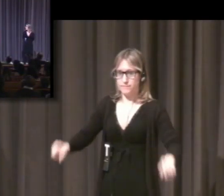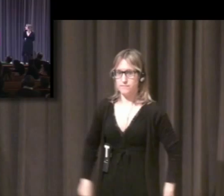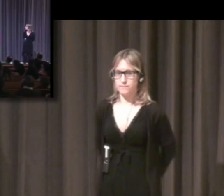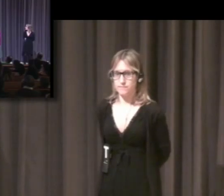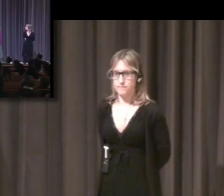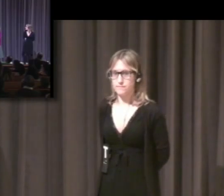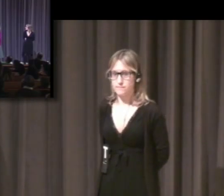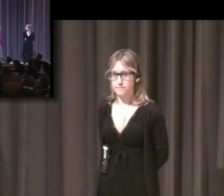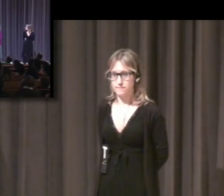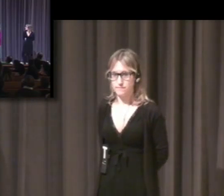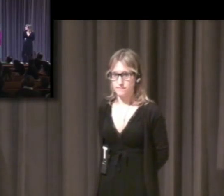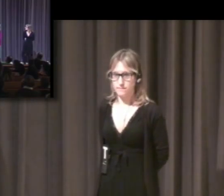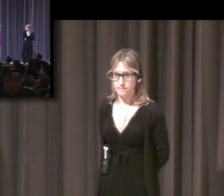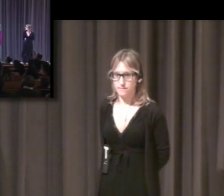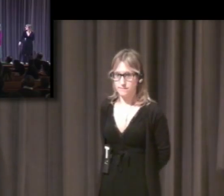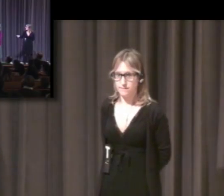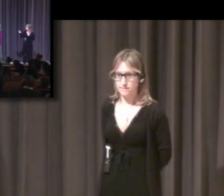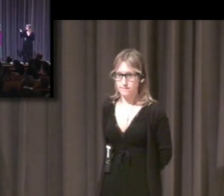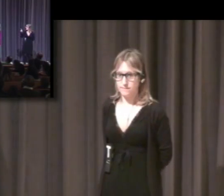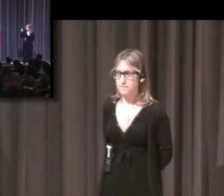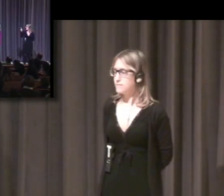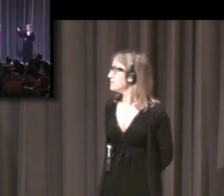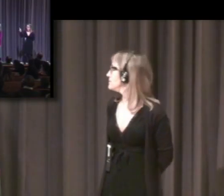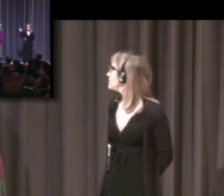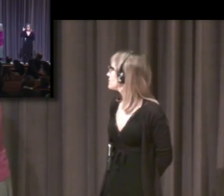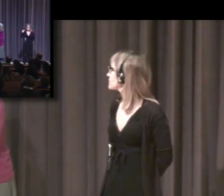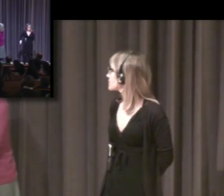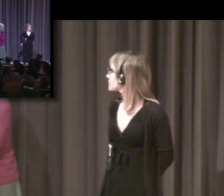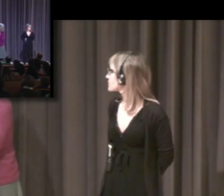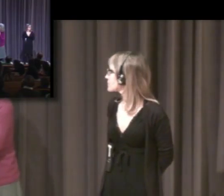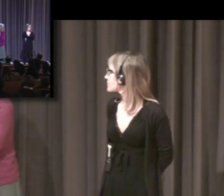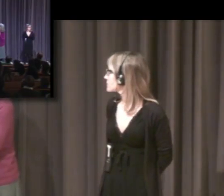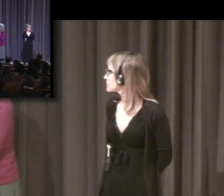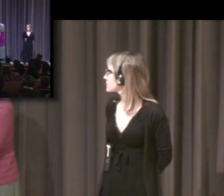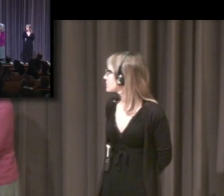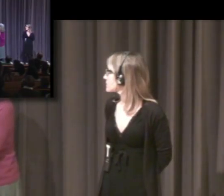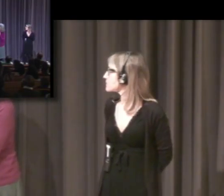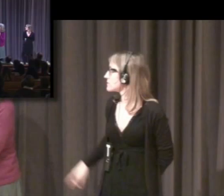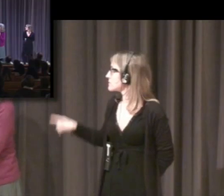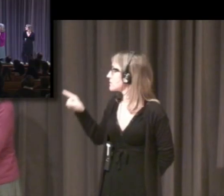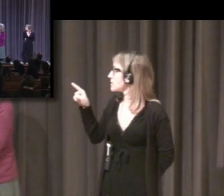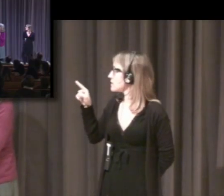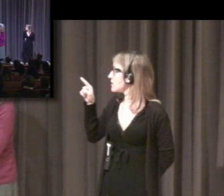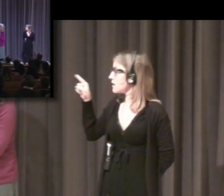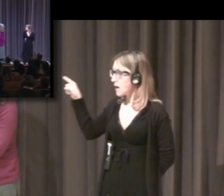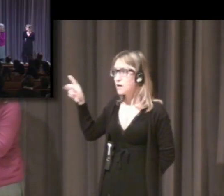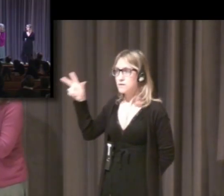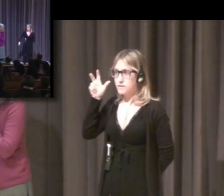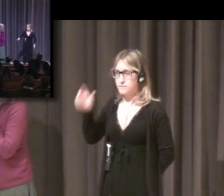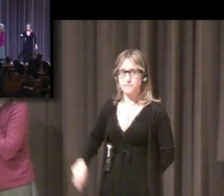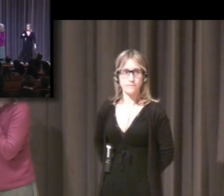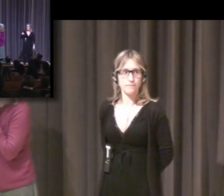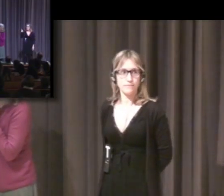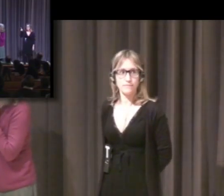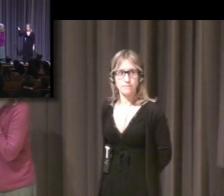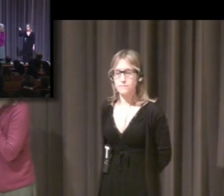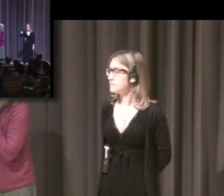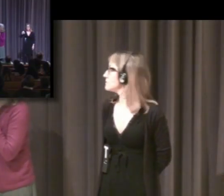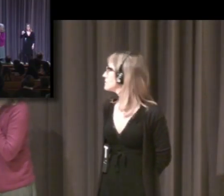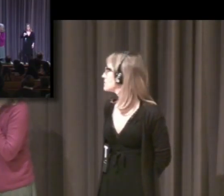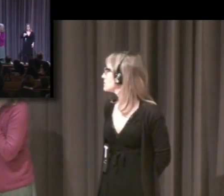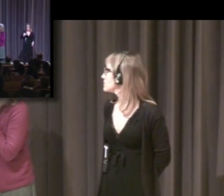This is what you hear. The conditions were either to just move the left finger, little finger wibbly on the left side of space. This is the auditory